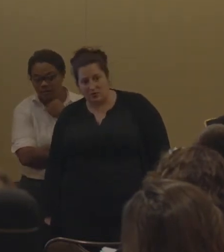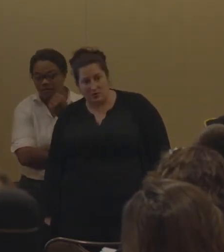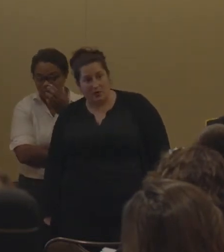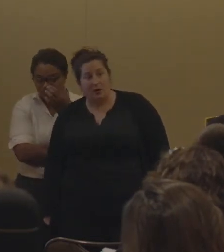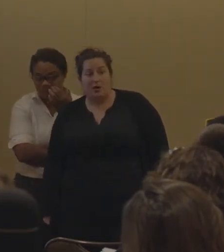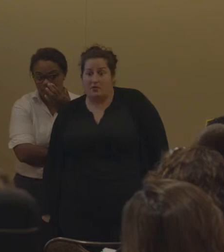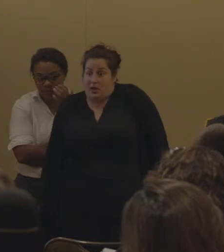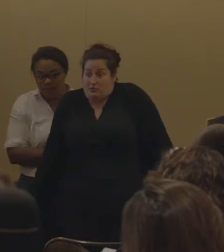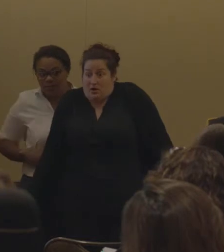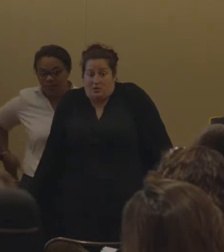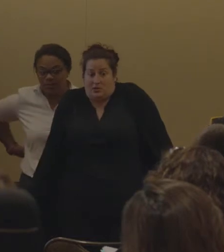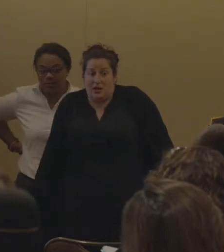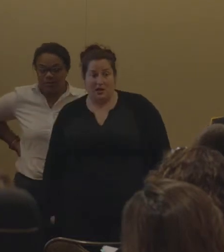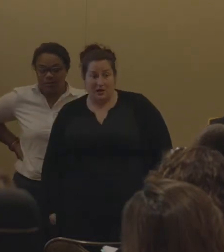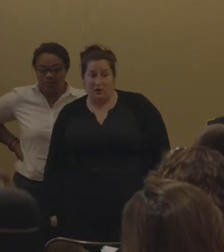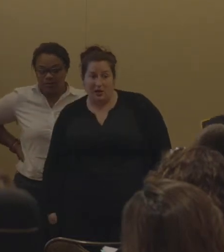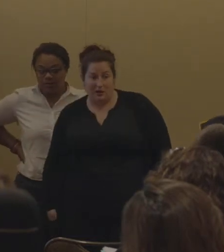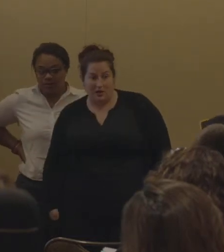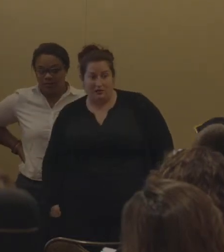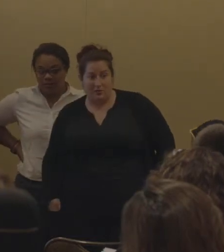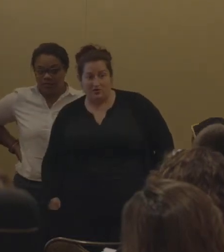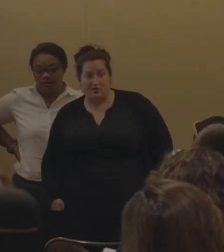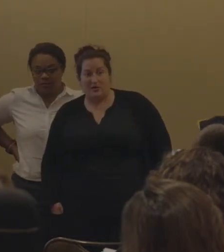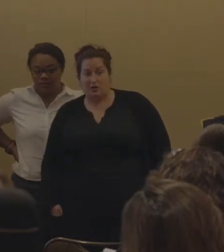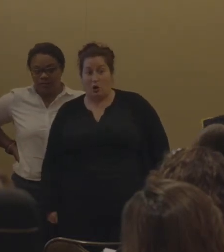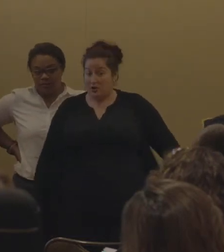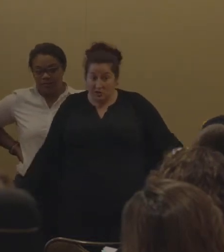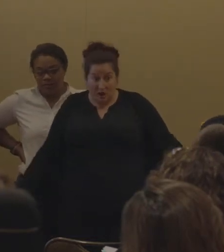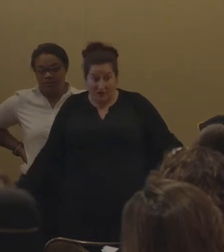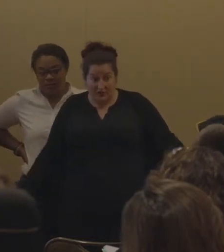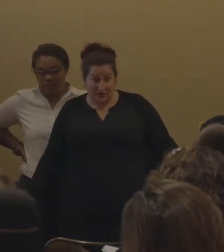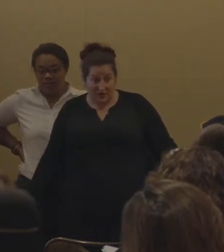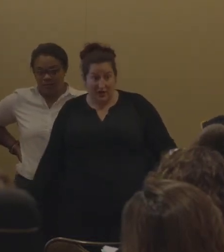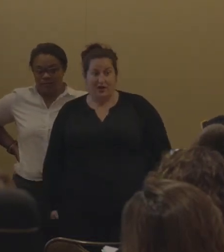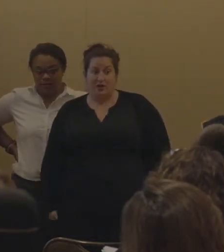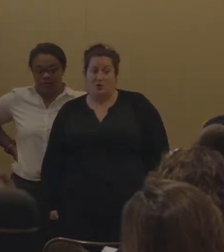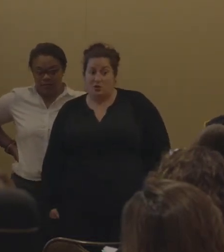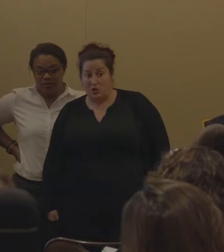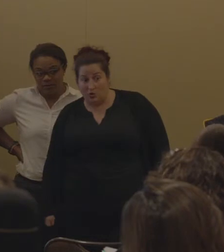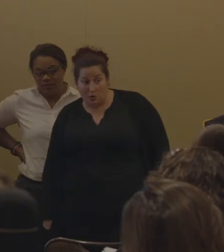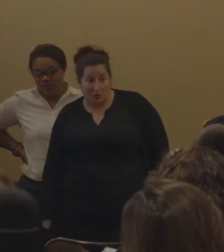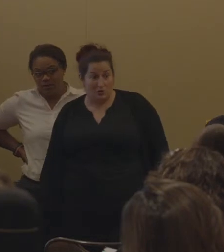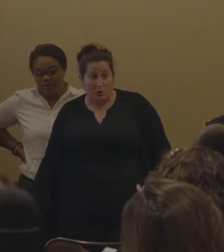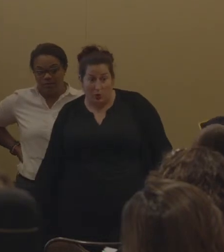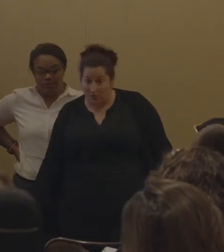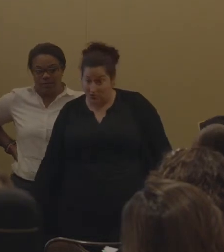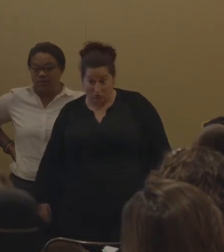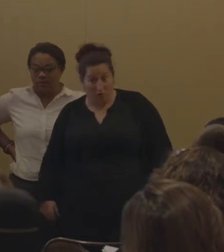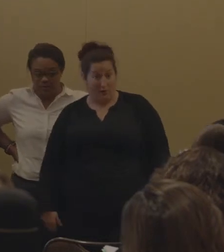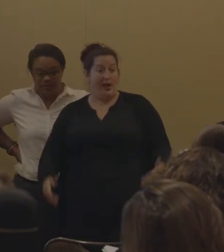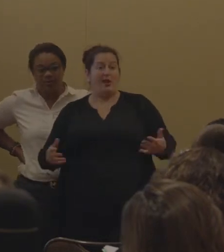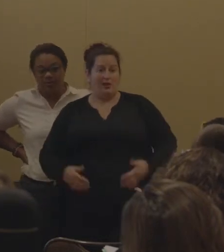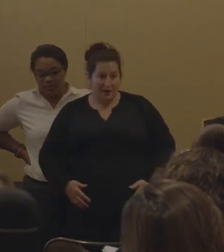get in touch with them, but they are delayed in hearing anything from them. So they decided to go into the office physically, and of course, no interpreters, no appointment,